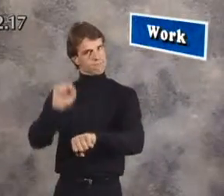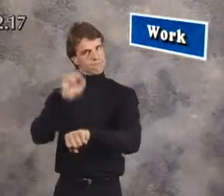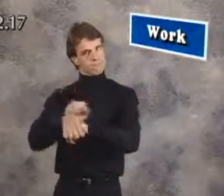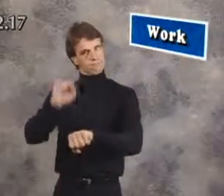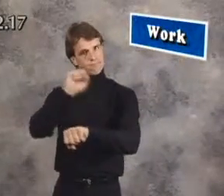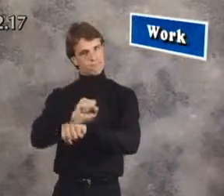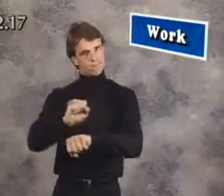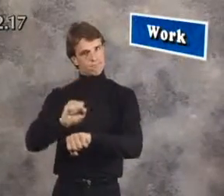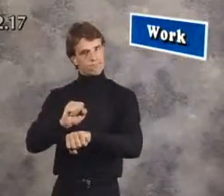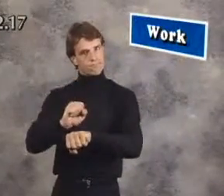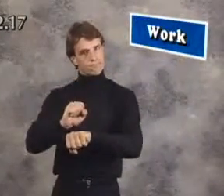Work.